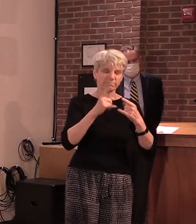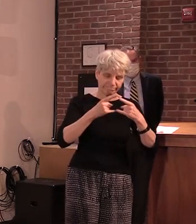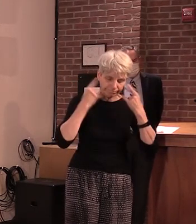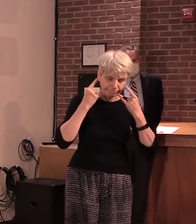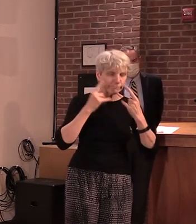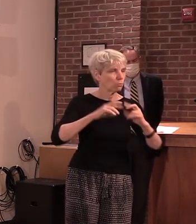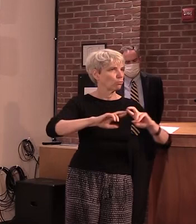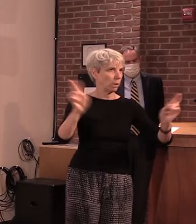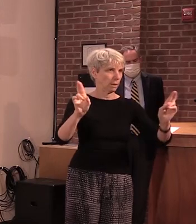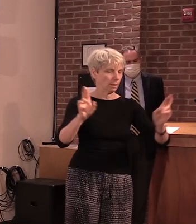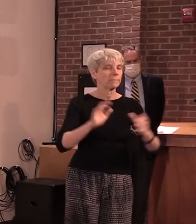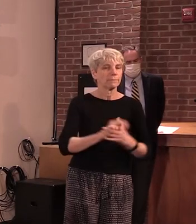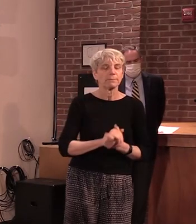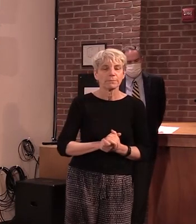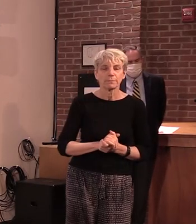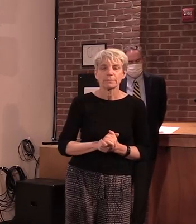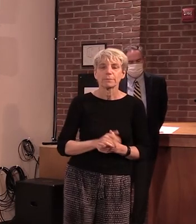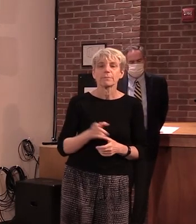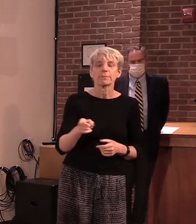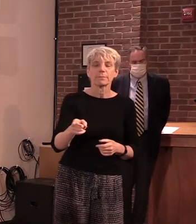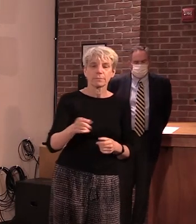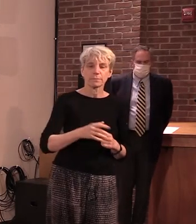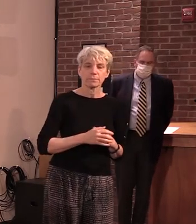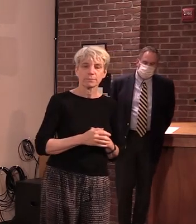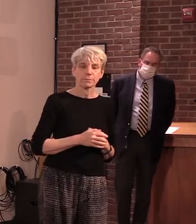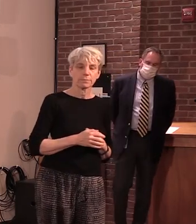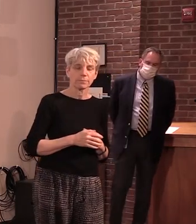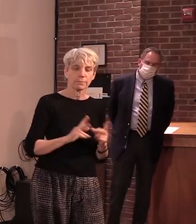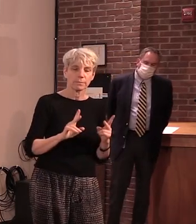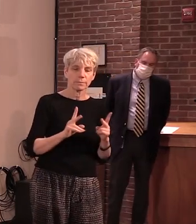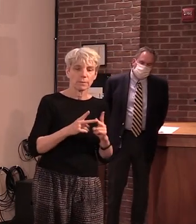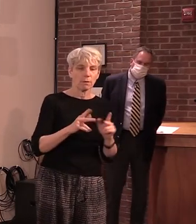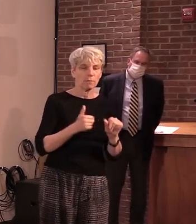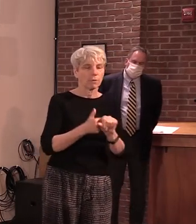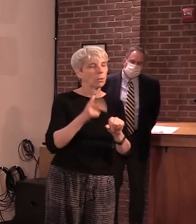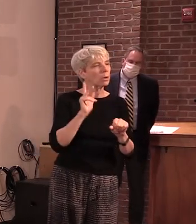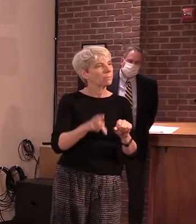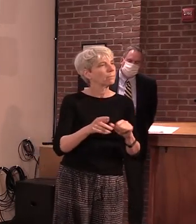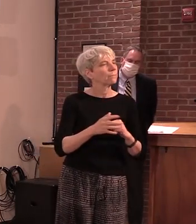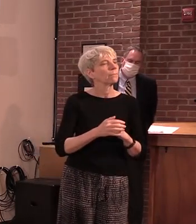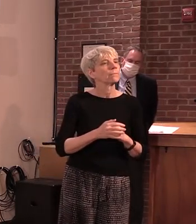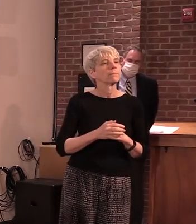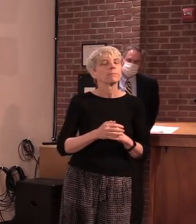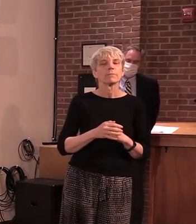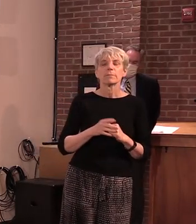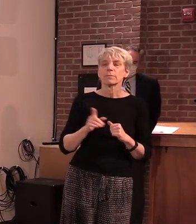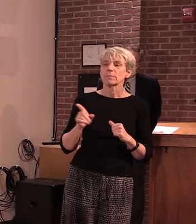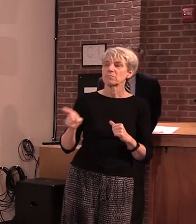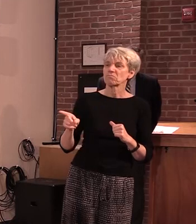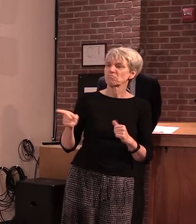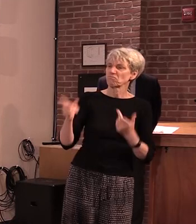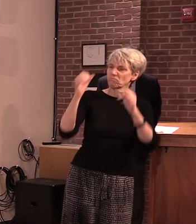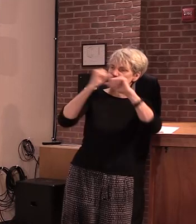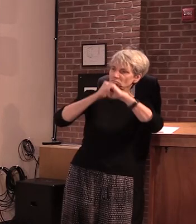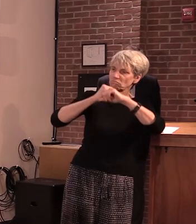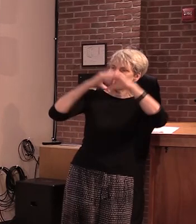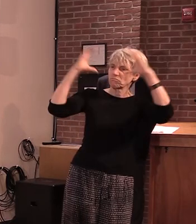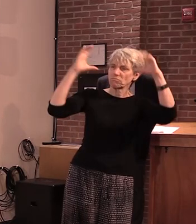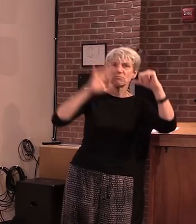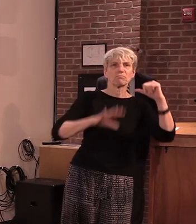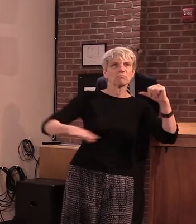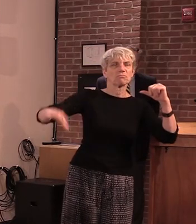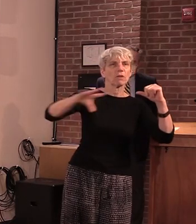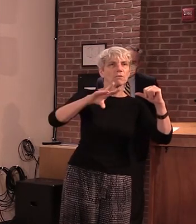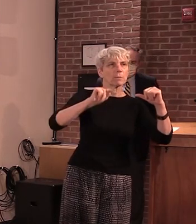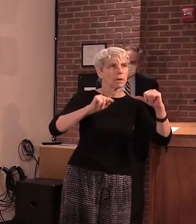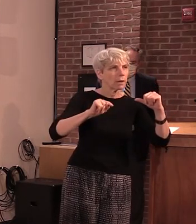And do you have a sense of what areas of the state or in what sectors of the population people